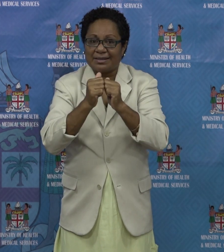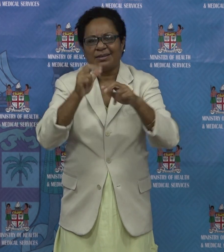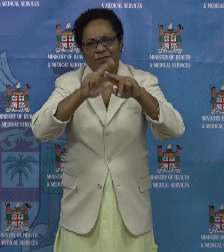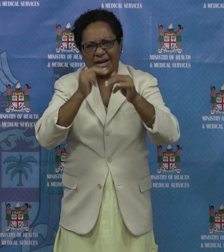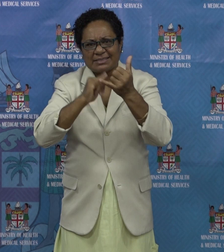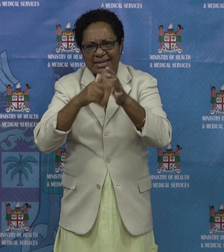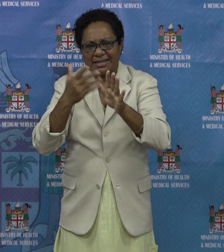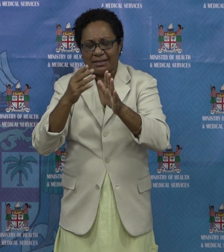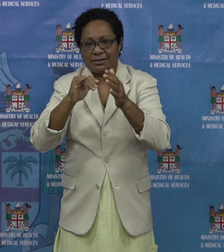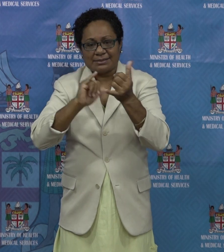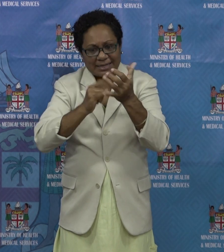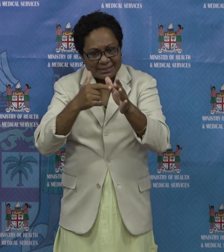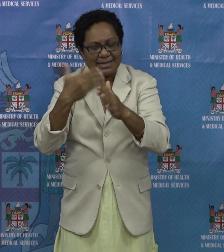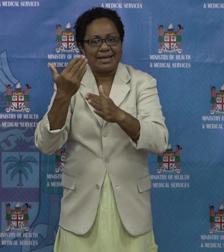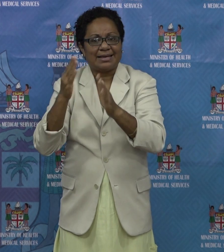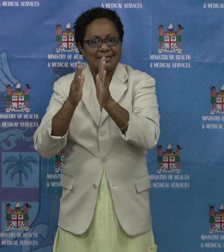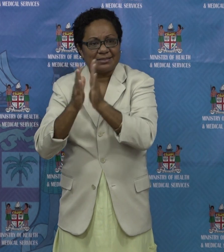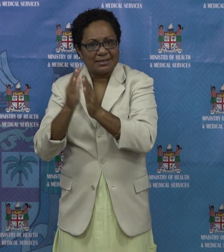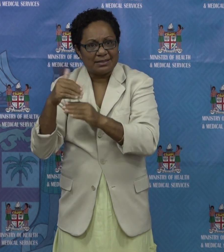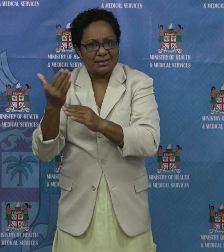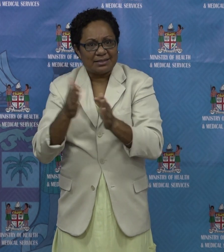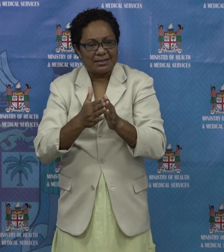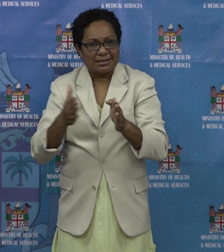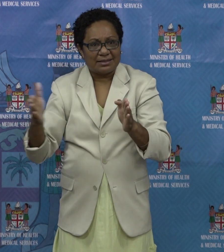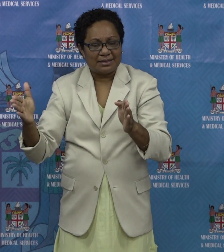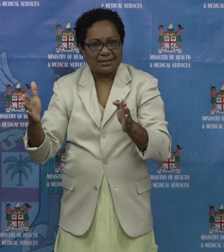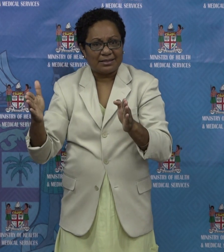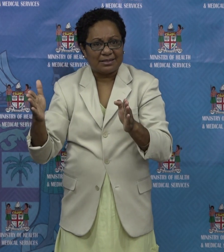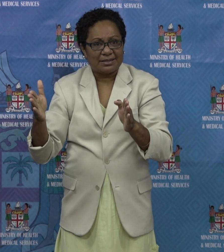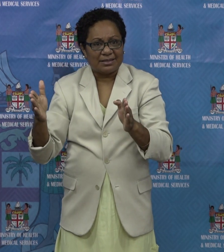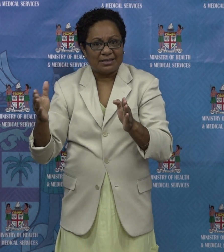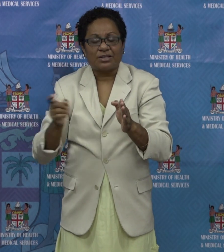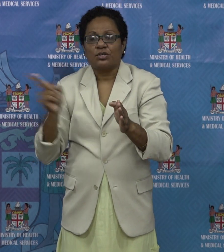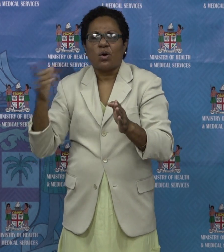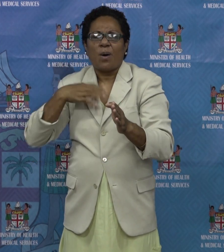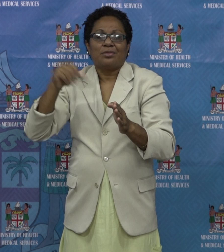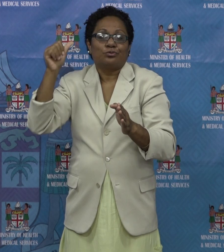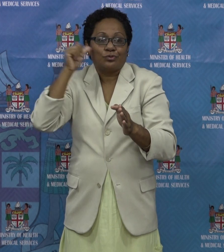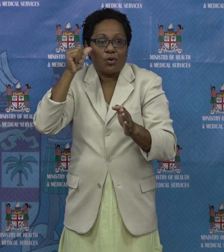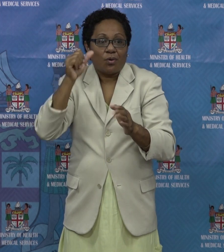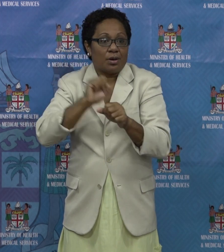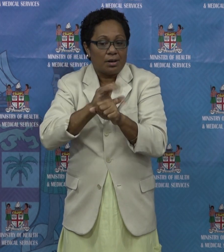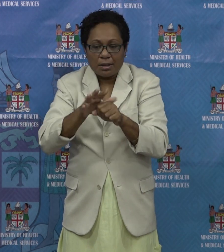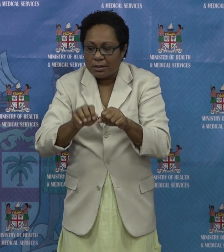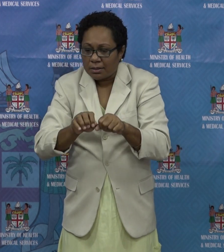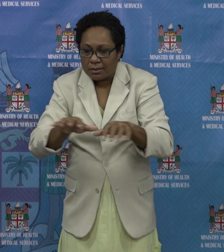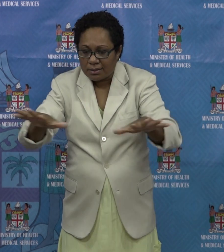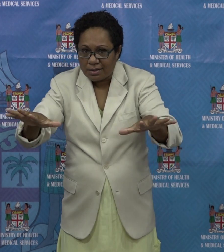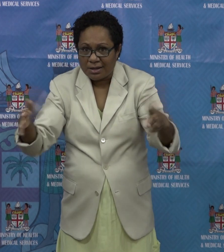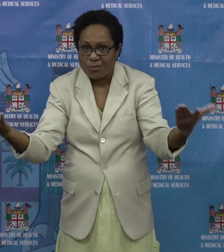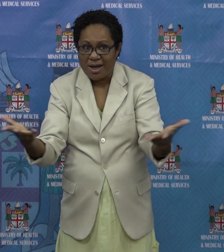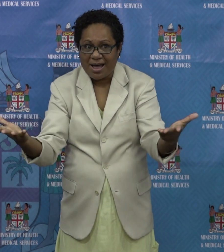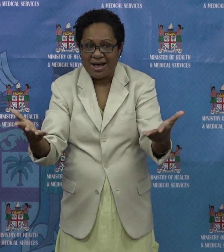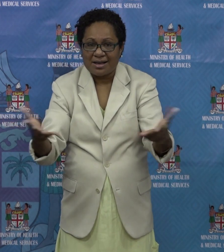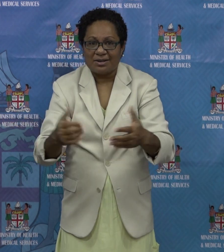that you're looking to have a map out a clear idea of the extent of the transmission. So what sort